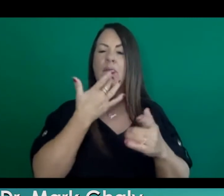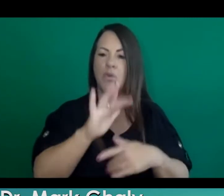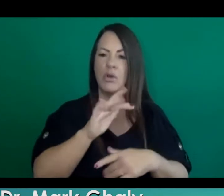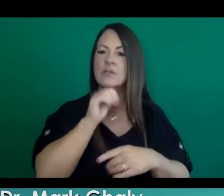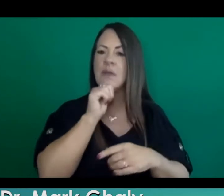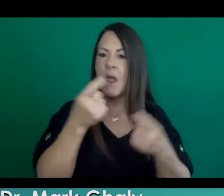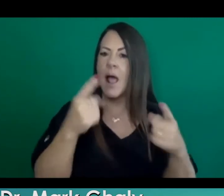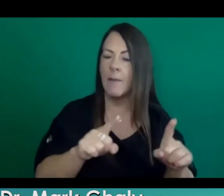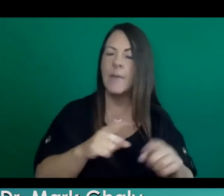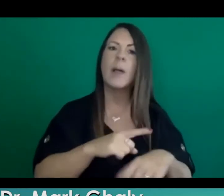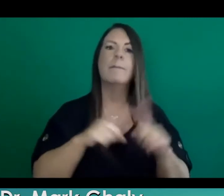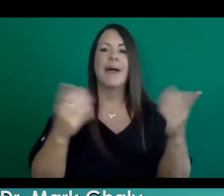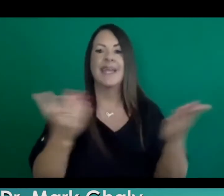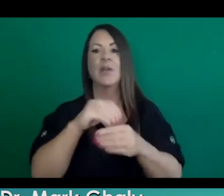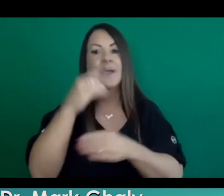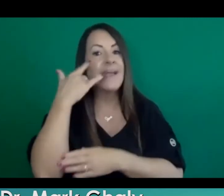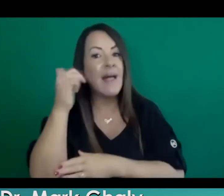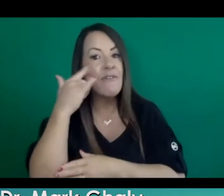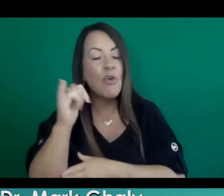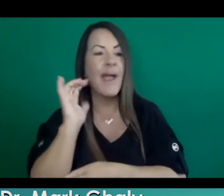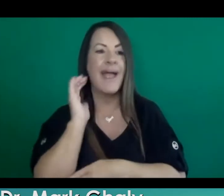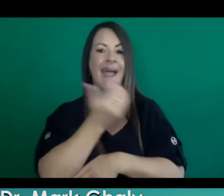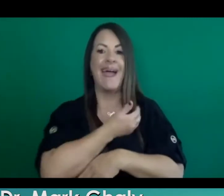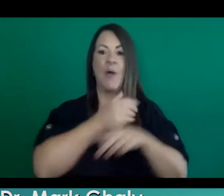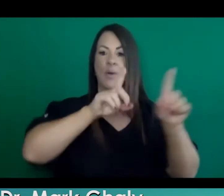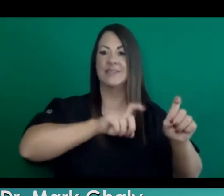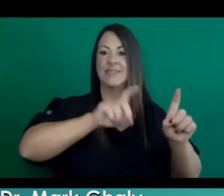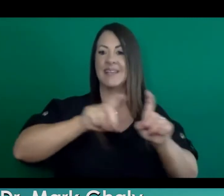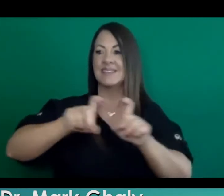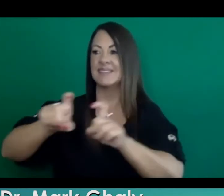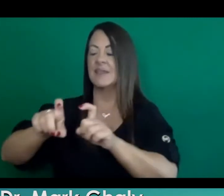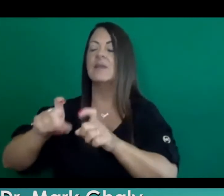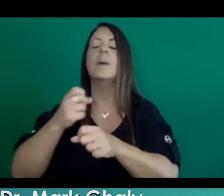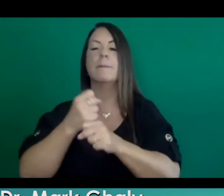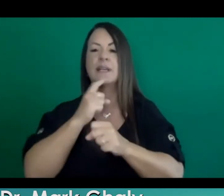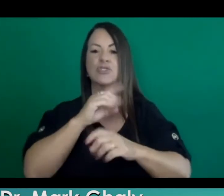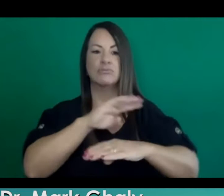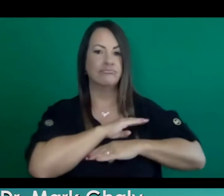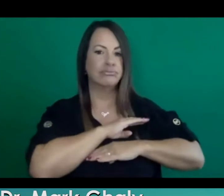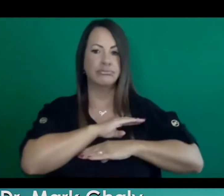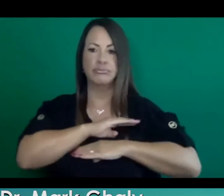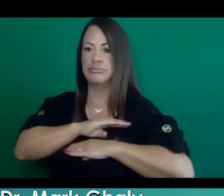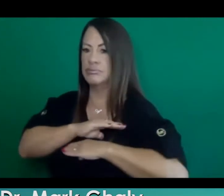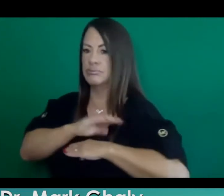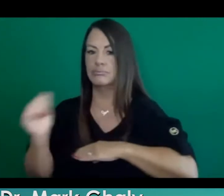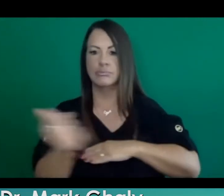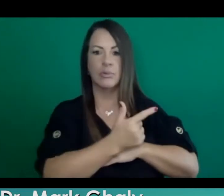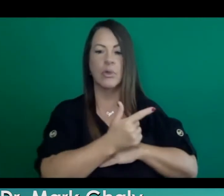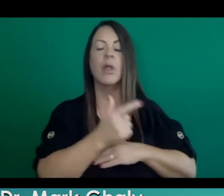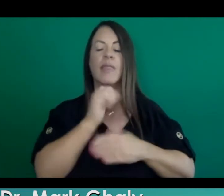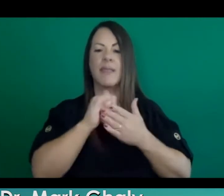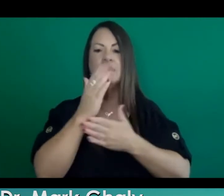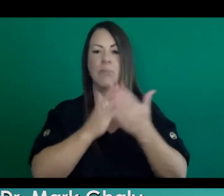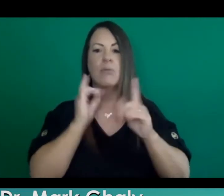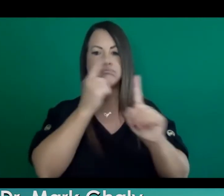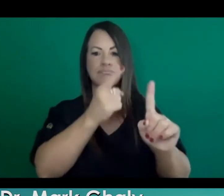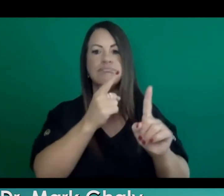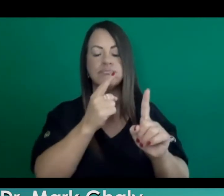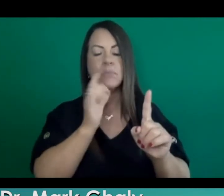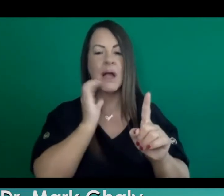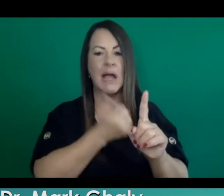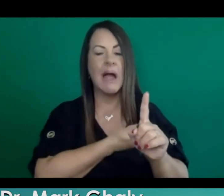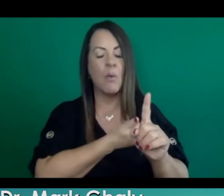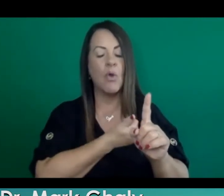independence so that California's testing needs are met through California solutions is part of what